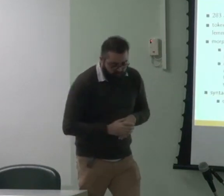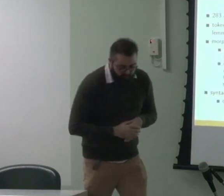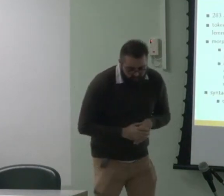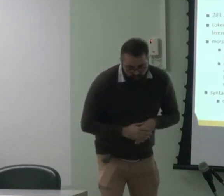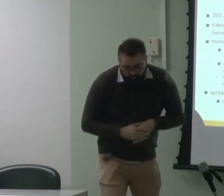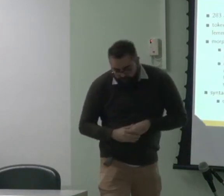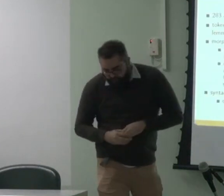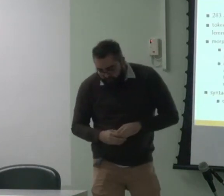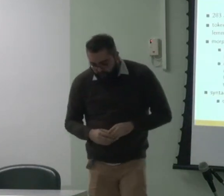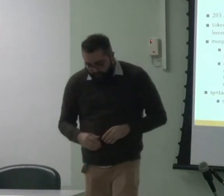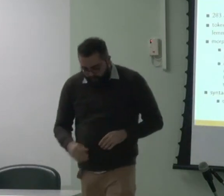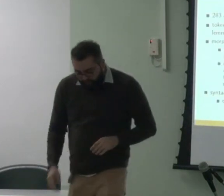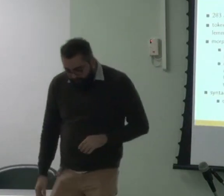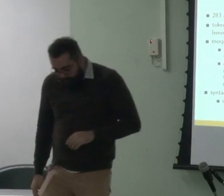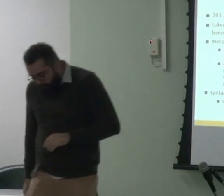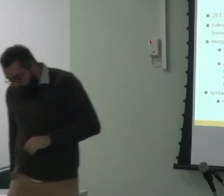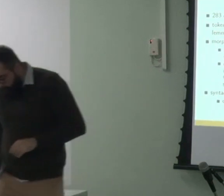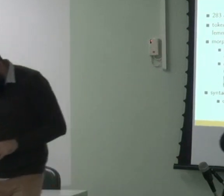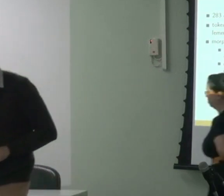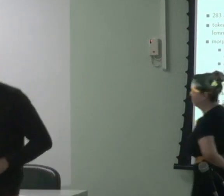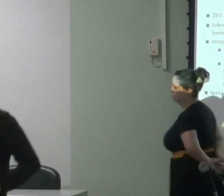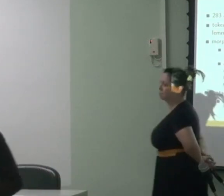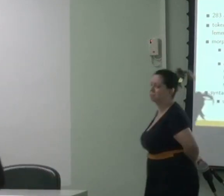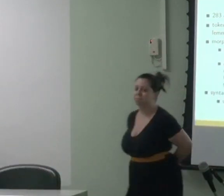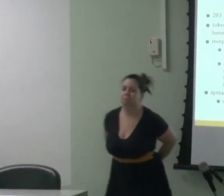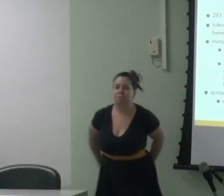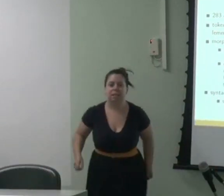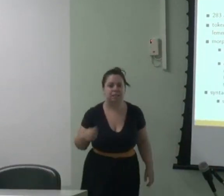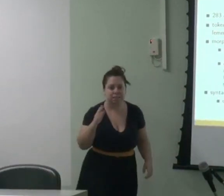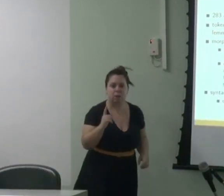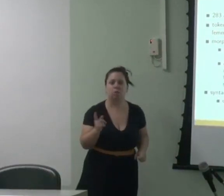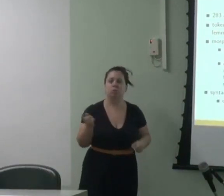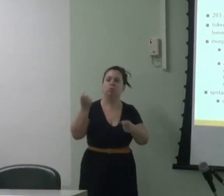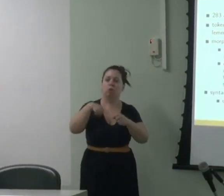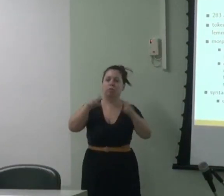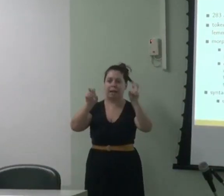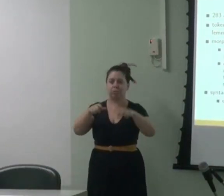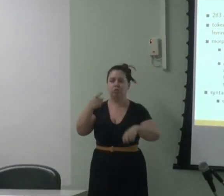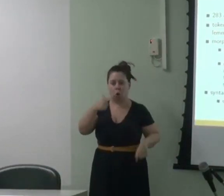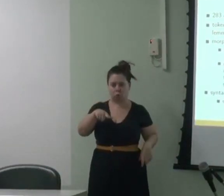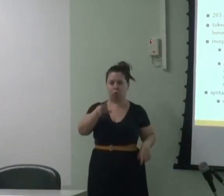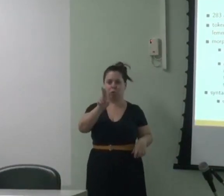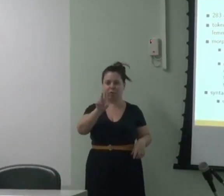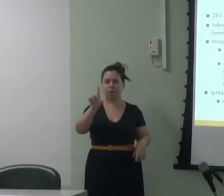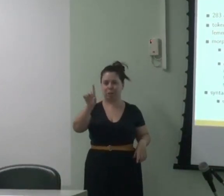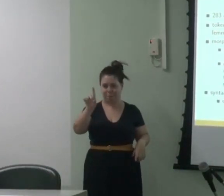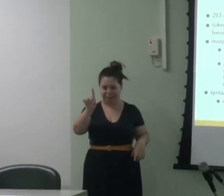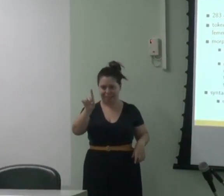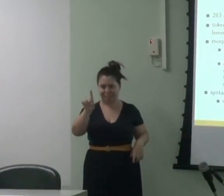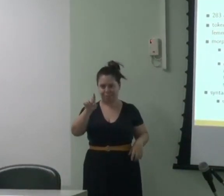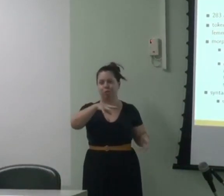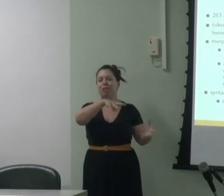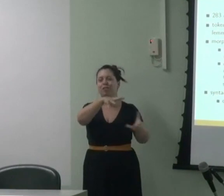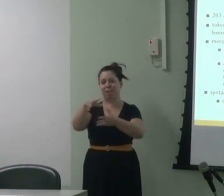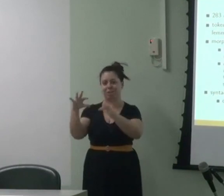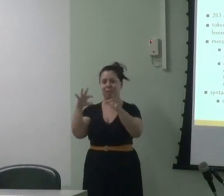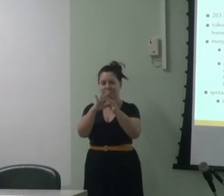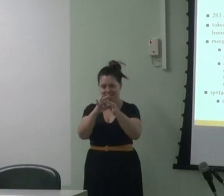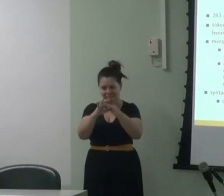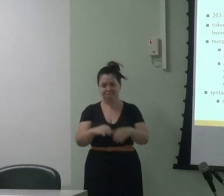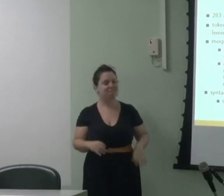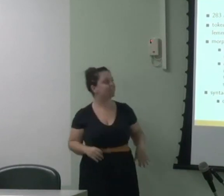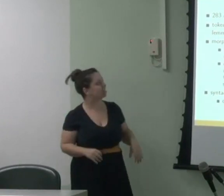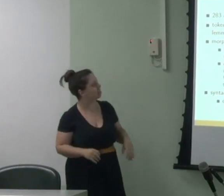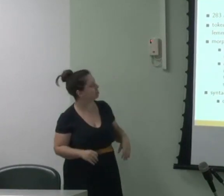I just shortly come back to universal dependencies and just to contrast it